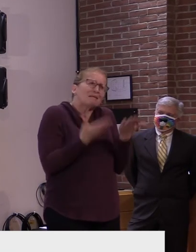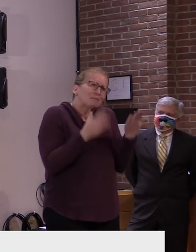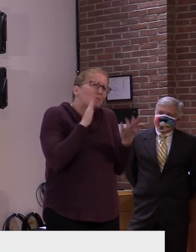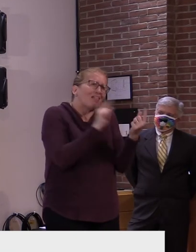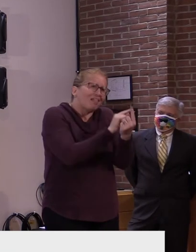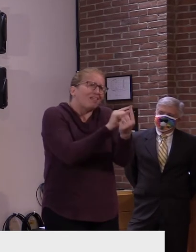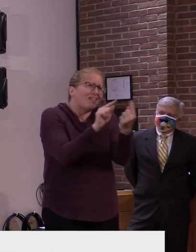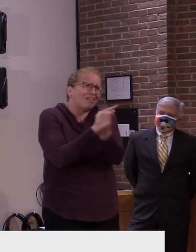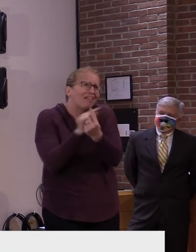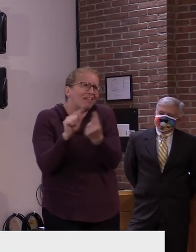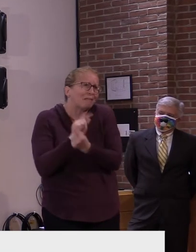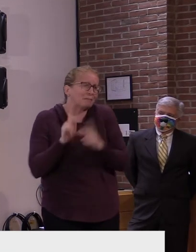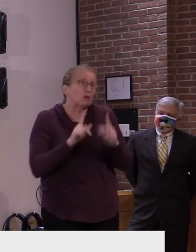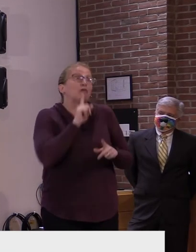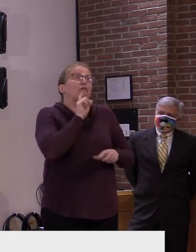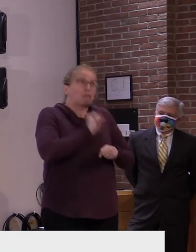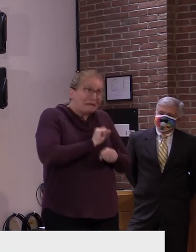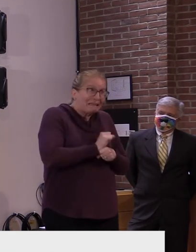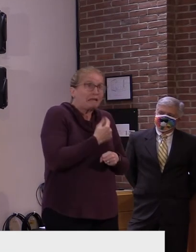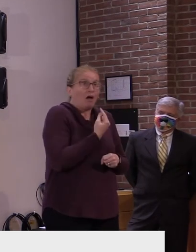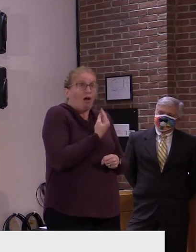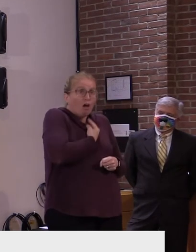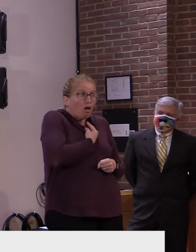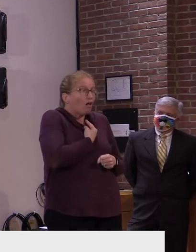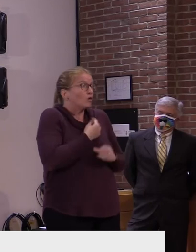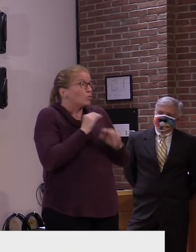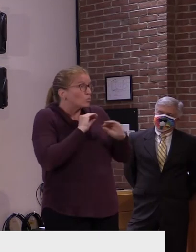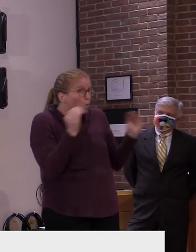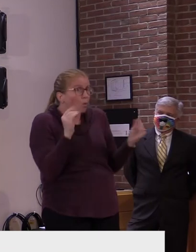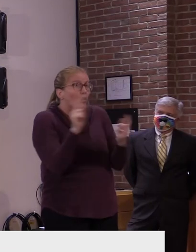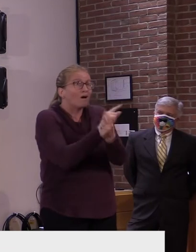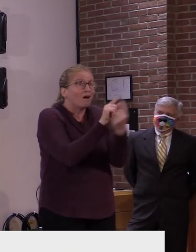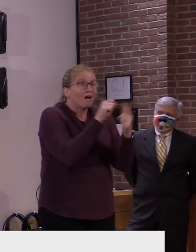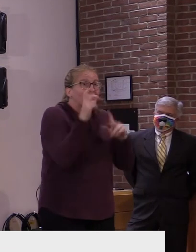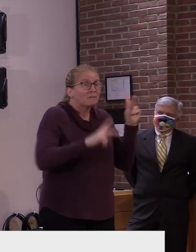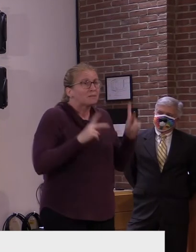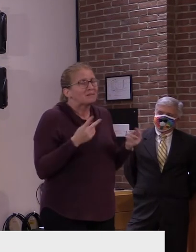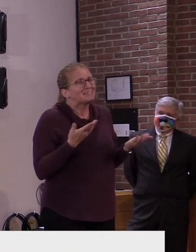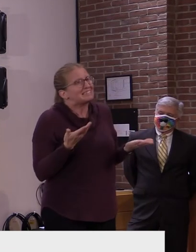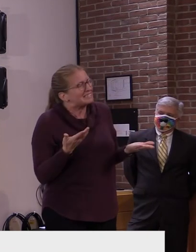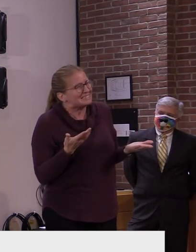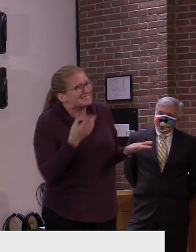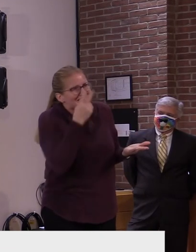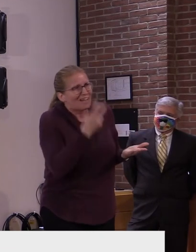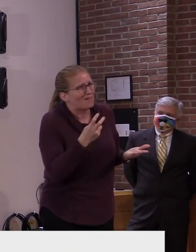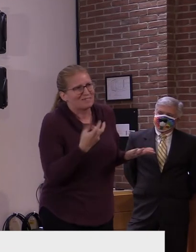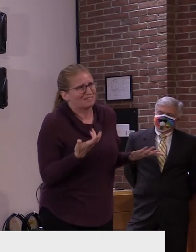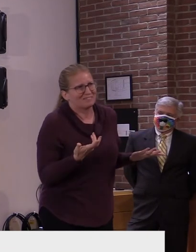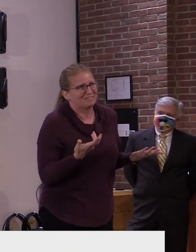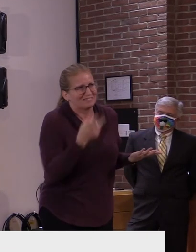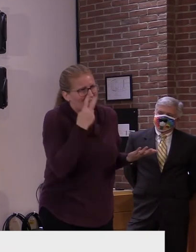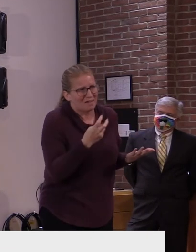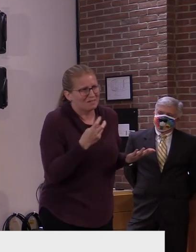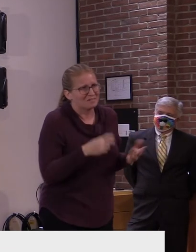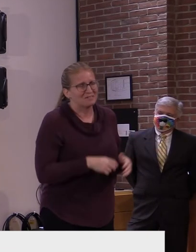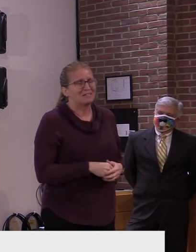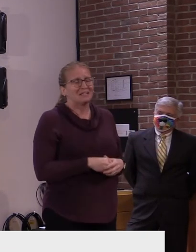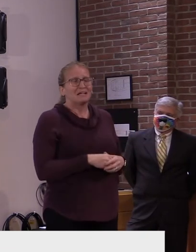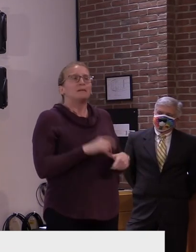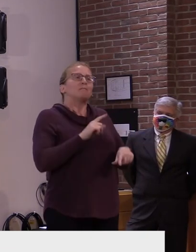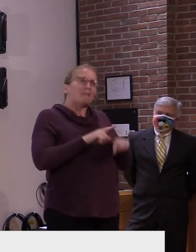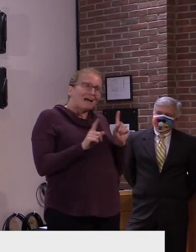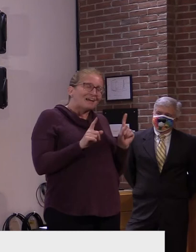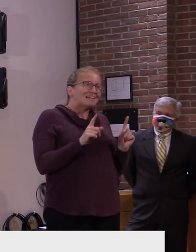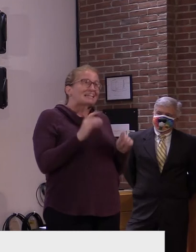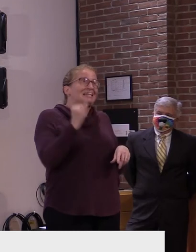those are essential grocery buying those are important things but you you get on a slippery slope if you